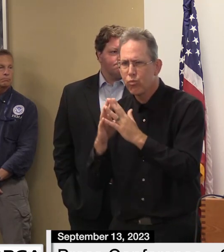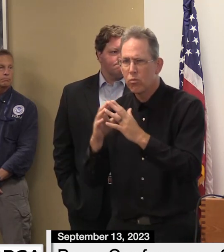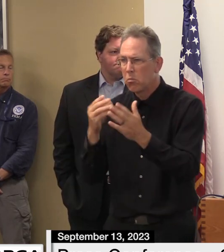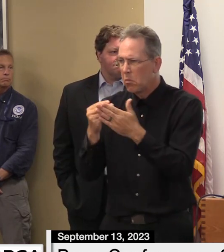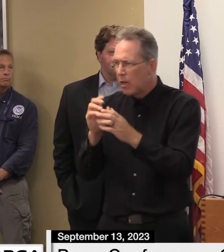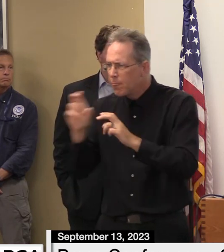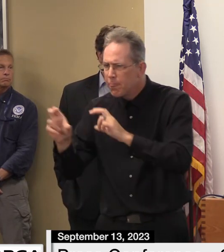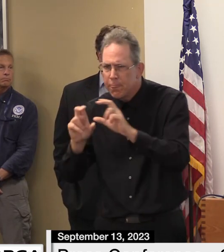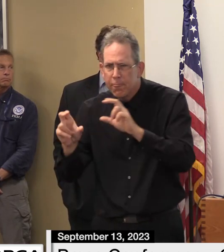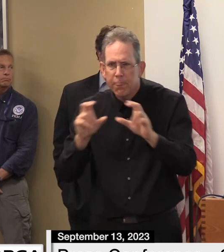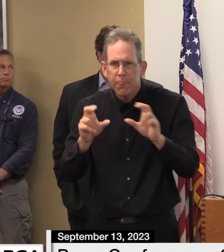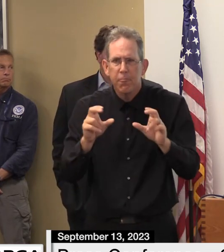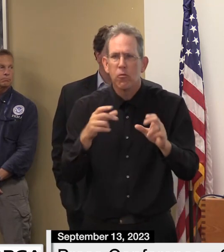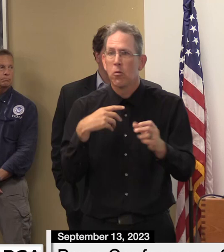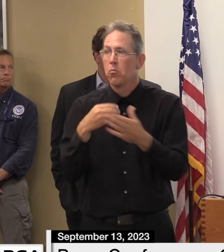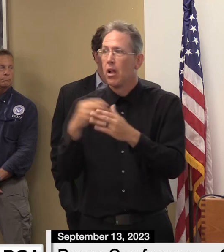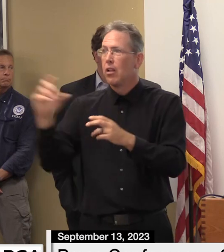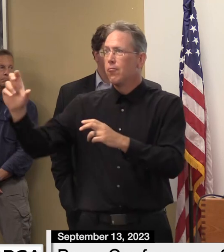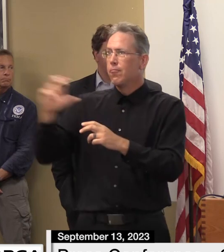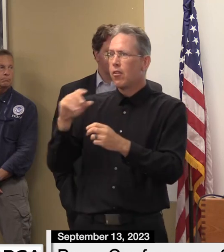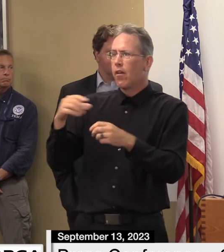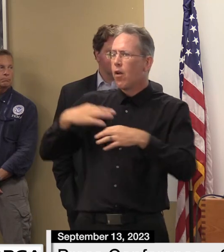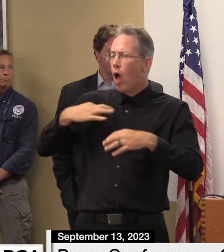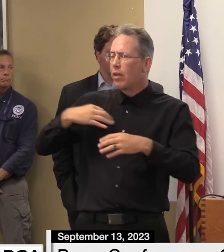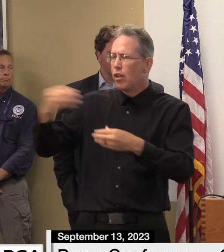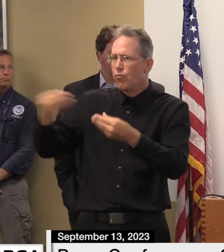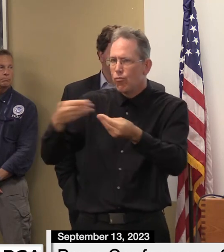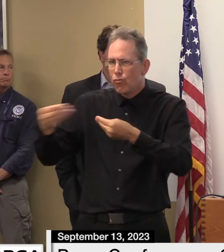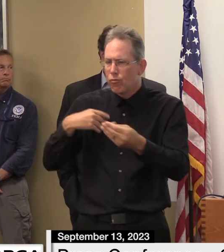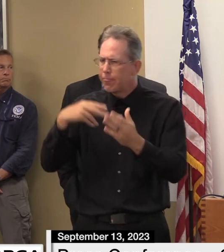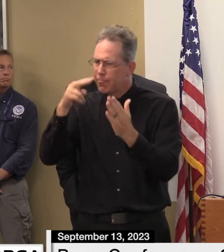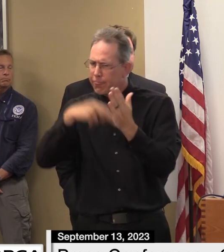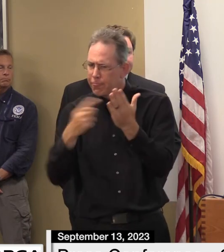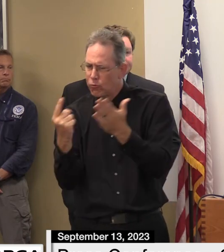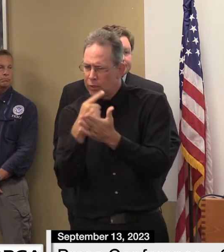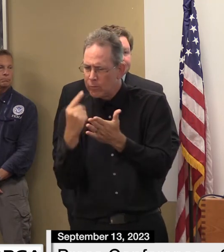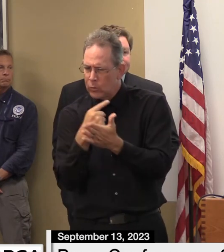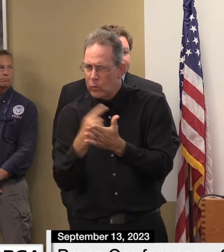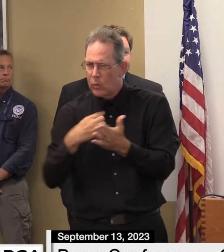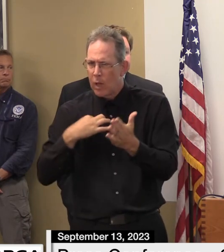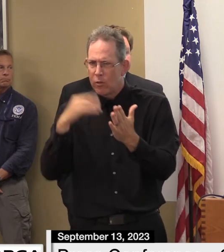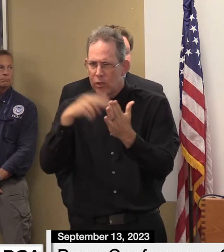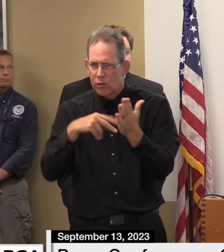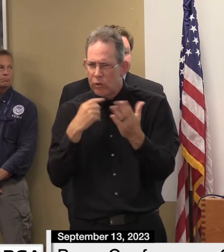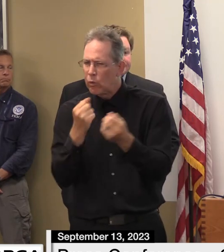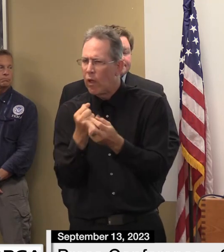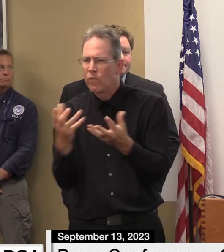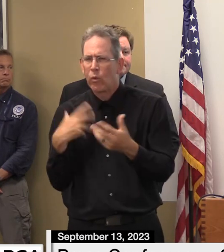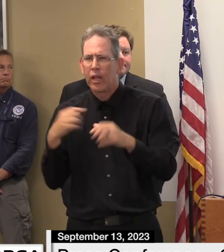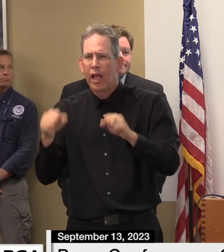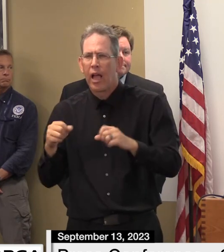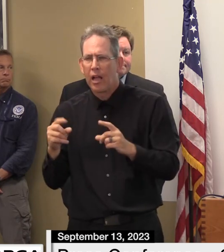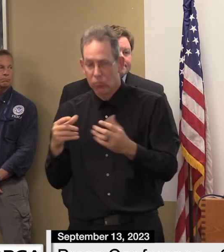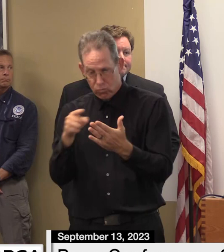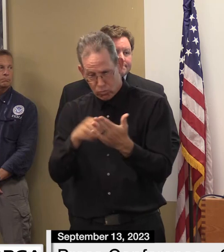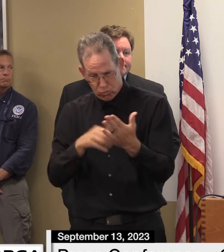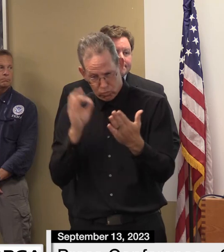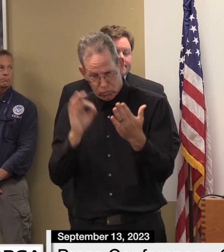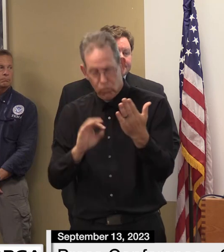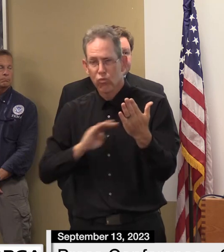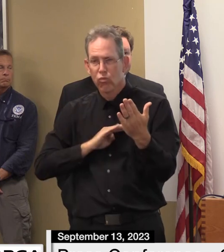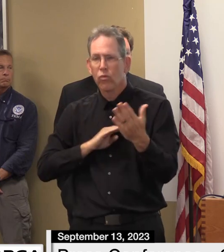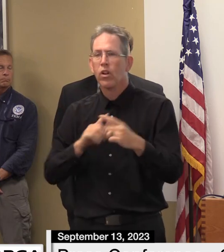take in the applications, we'll perform the due diligence, we'll do the underwriting, and issue the loan commitments.